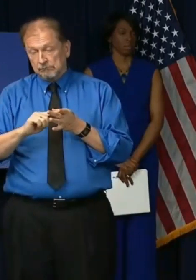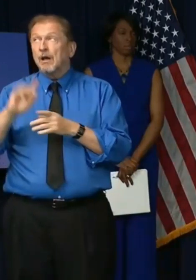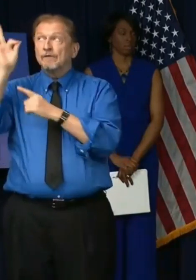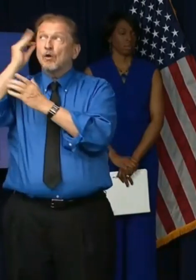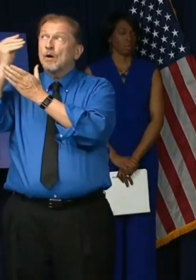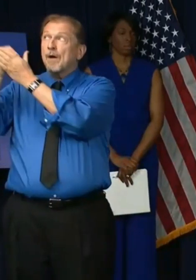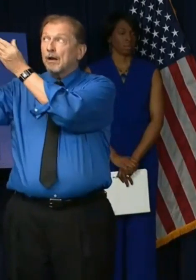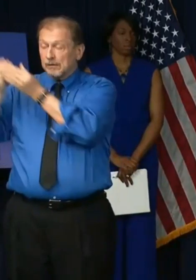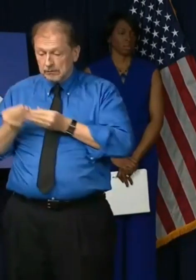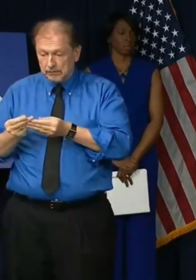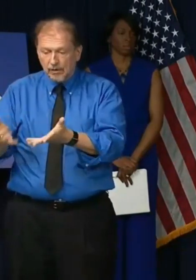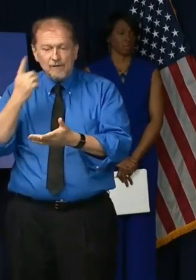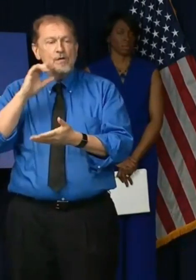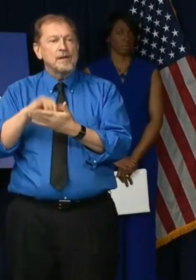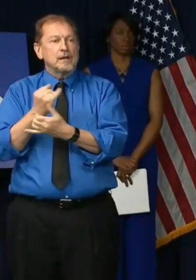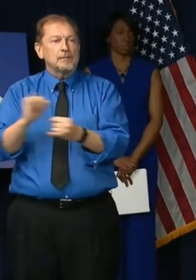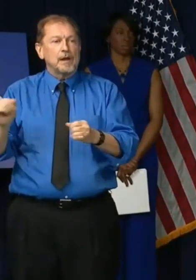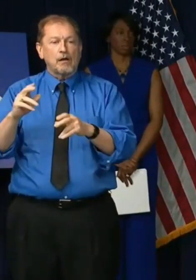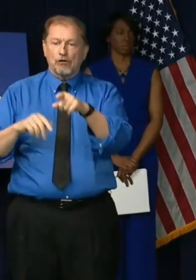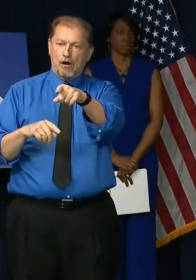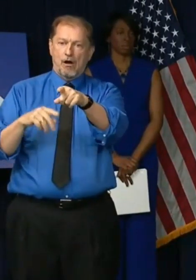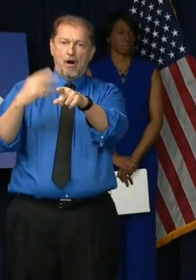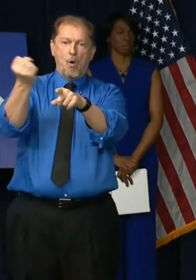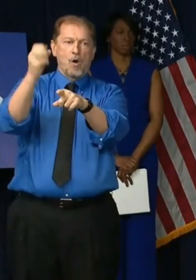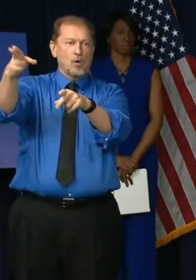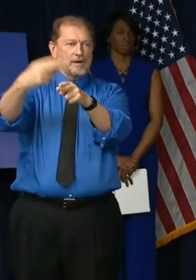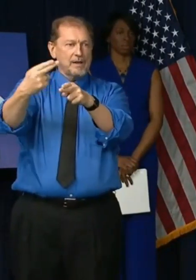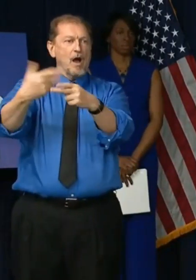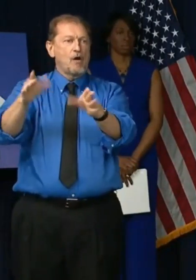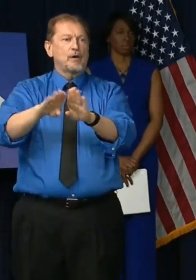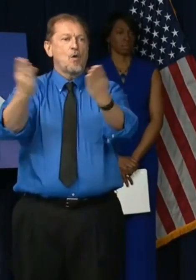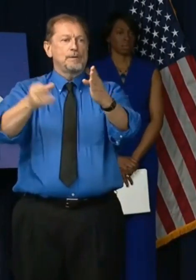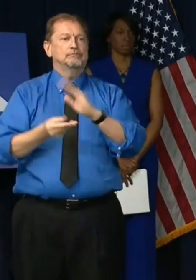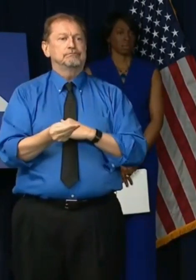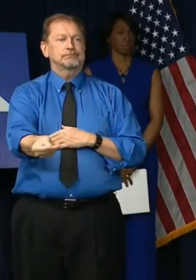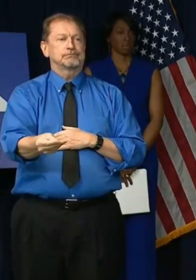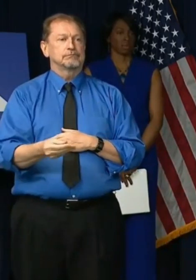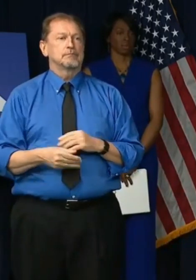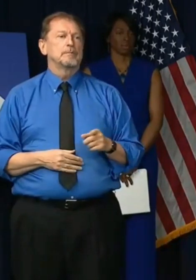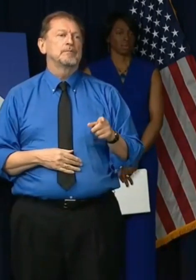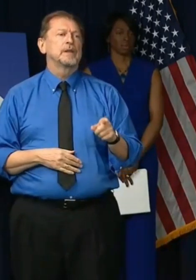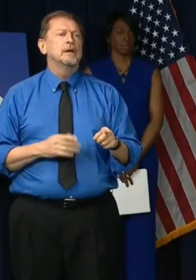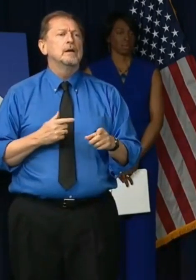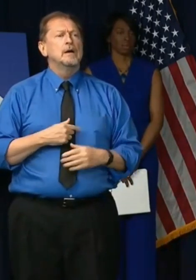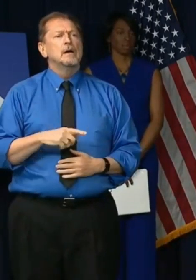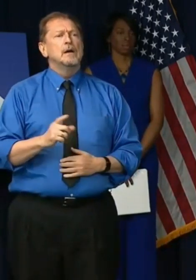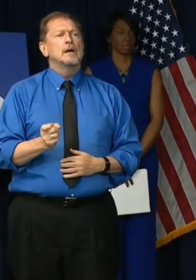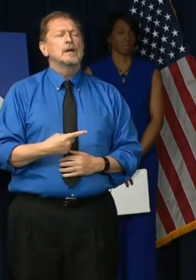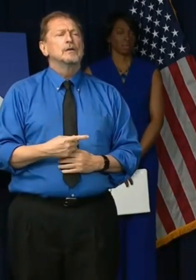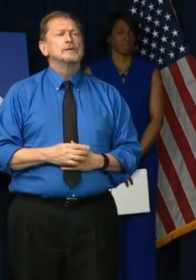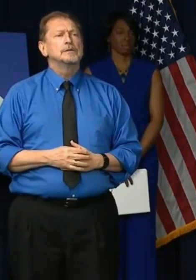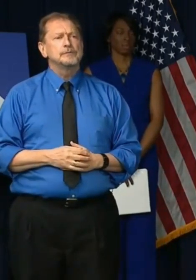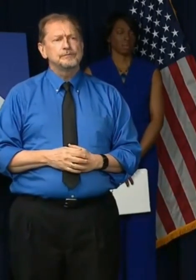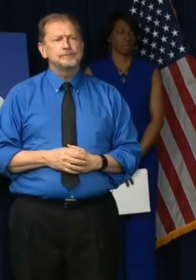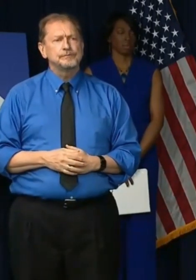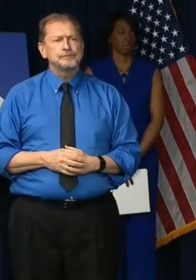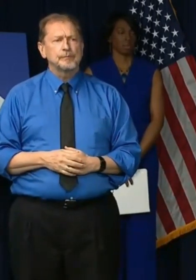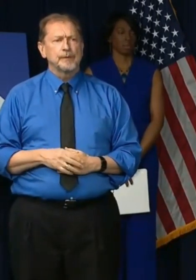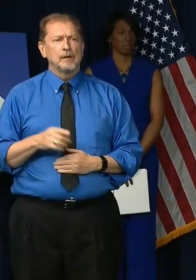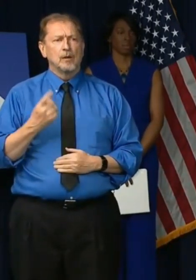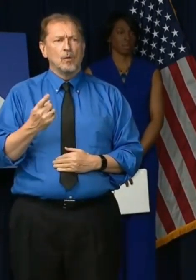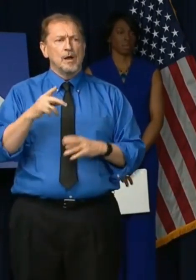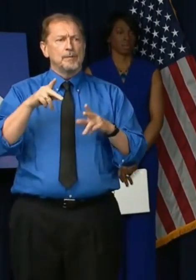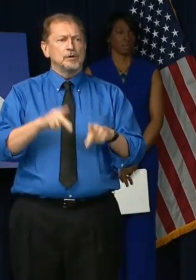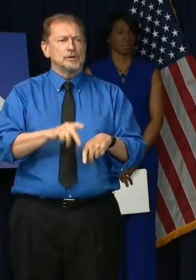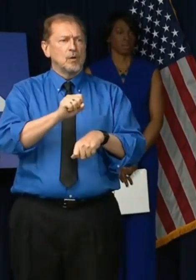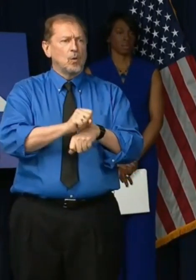for, the week of May 11th. This reminds me of a question that I had received via email from a viewer. They had not worked at